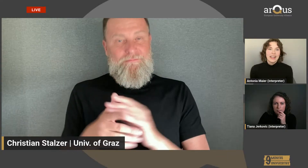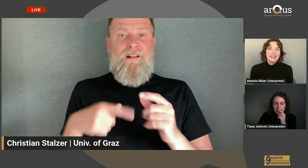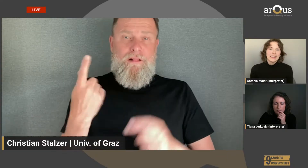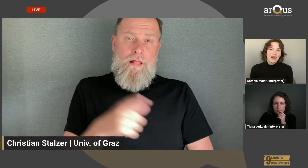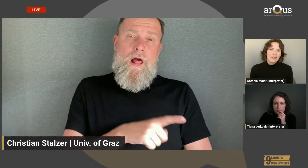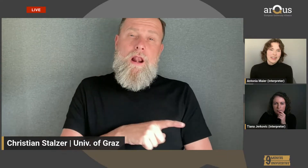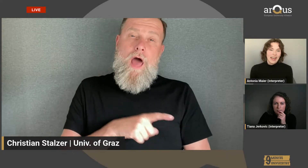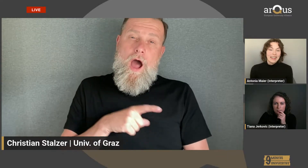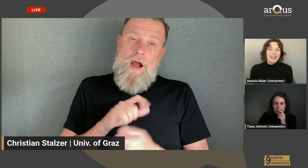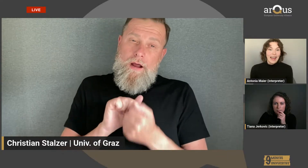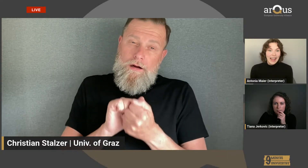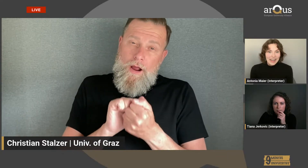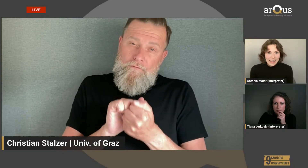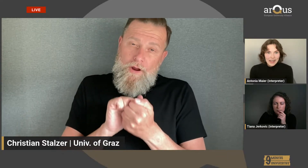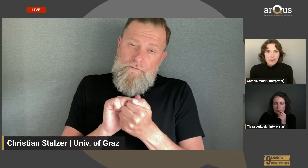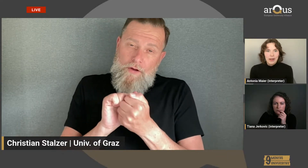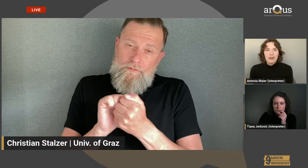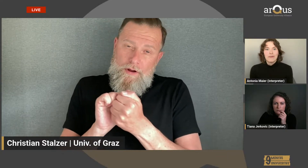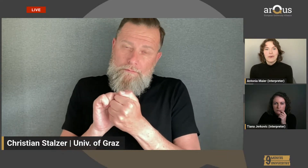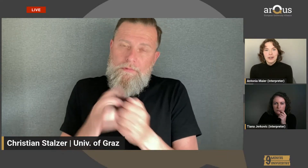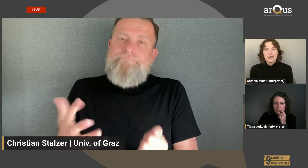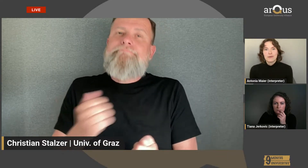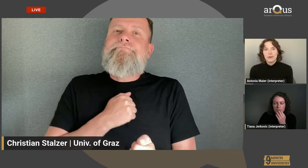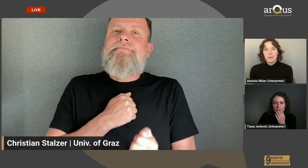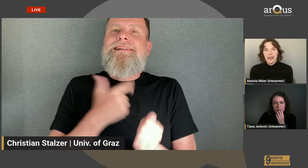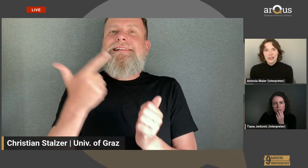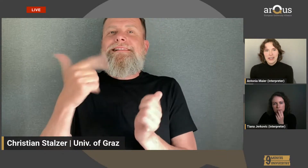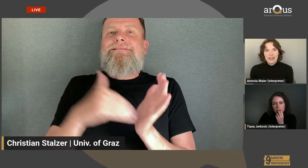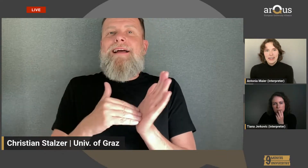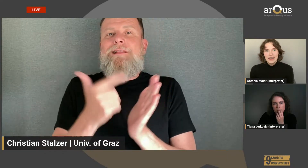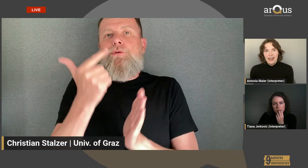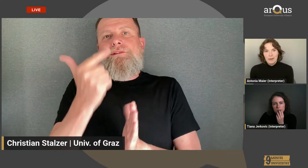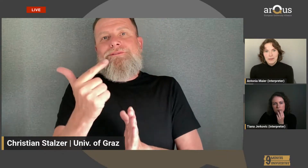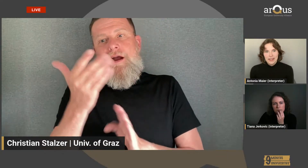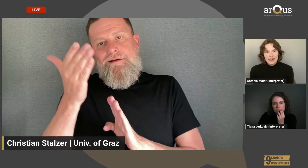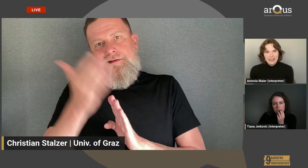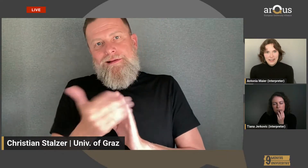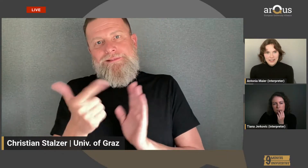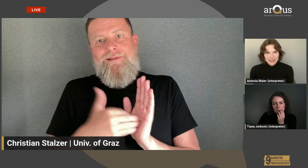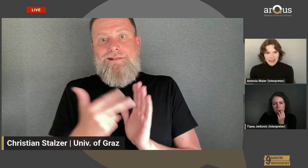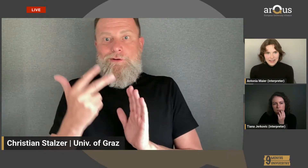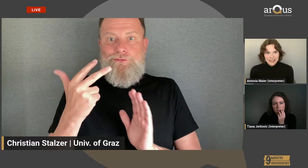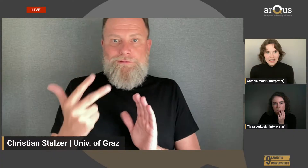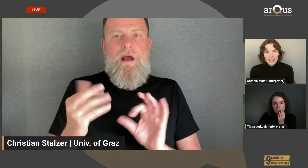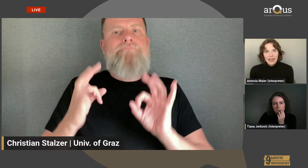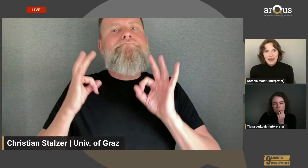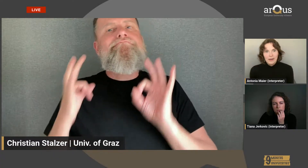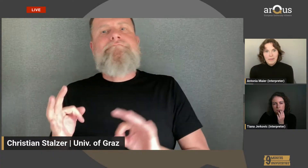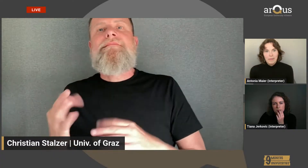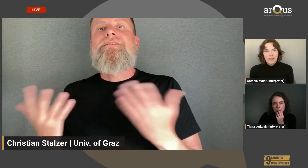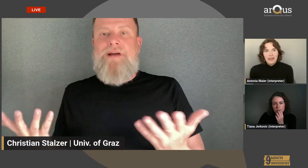to 1999, when the first group actually started their studies.